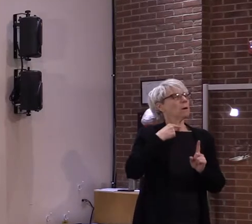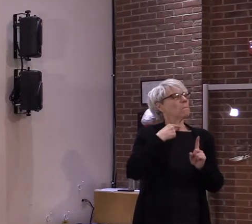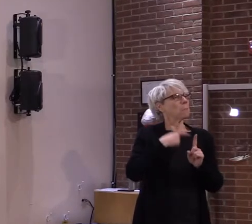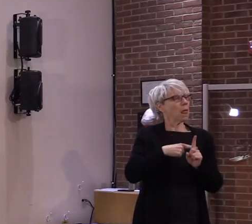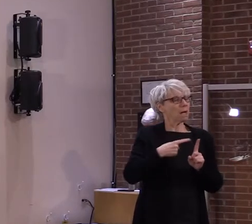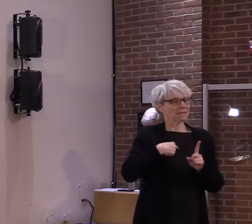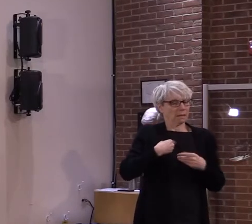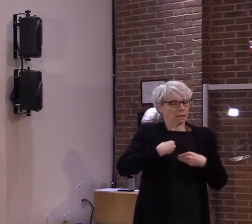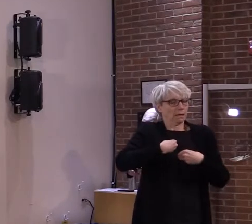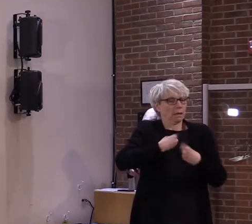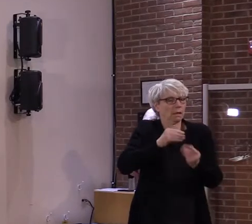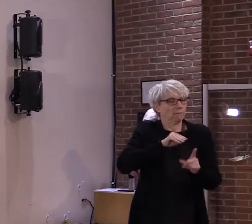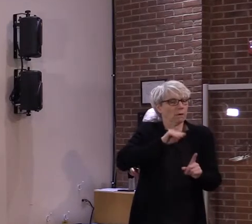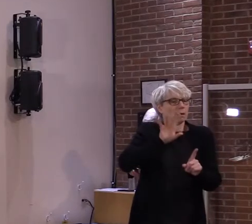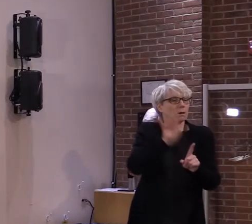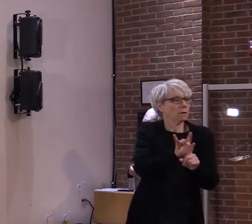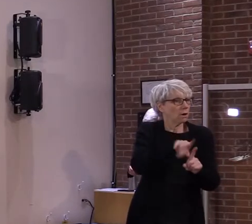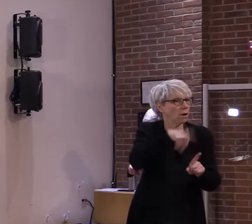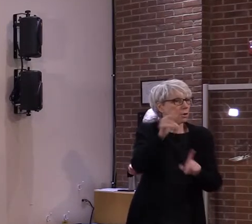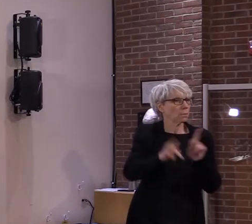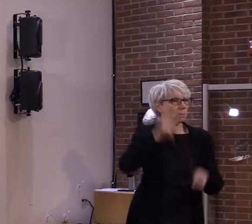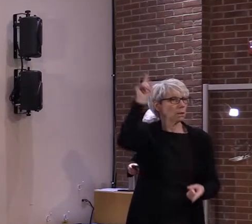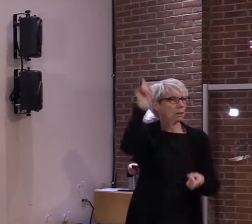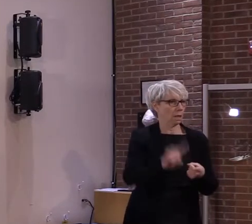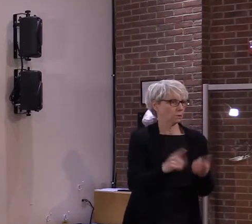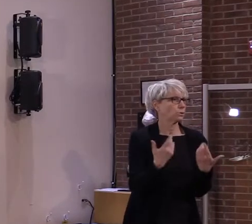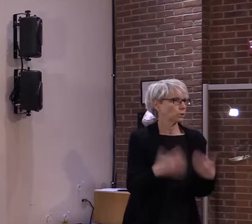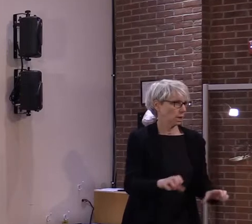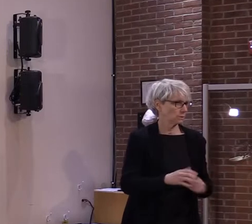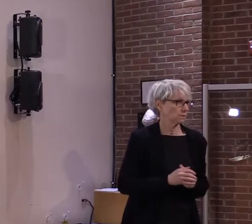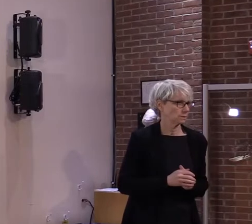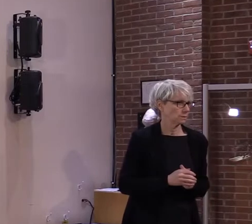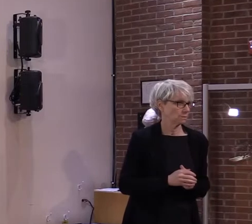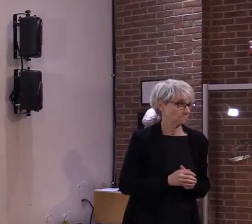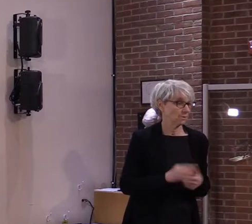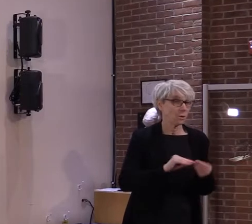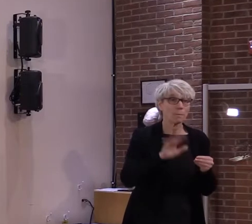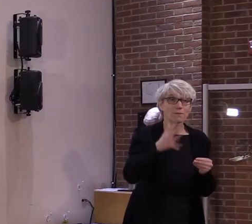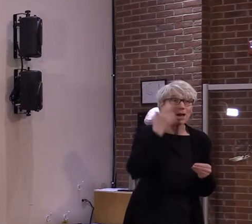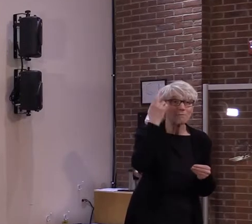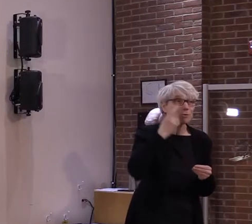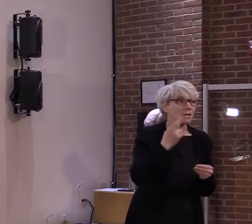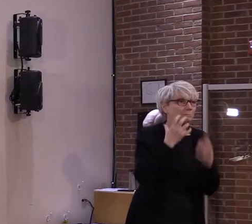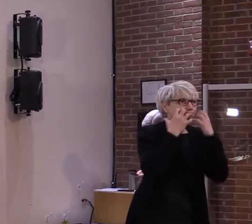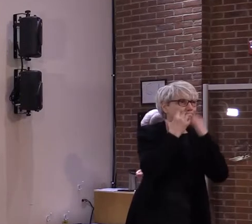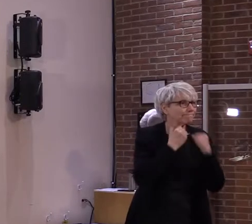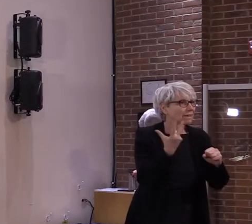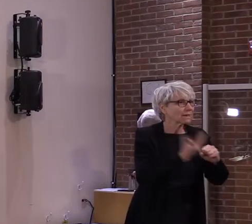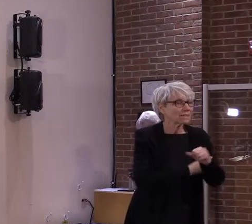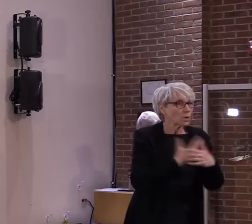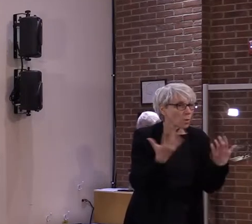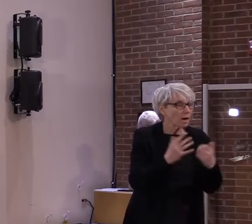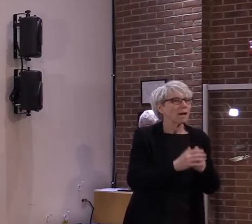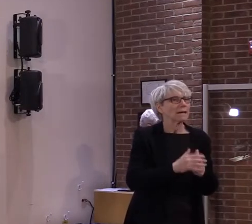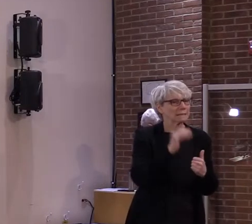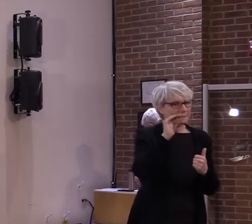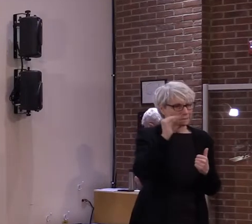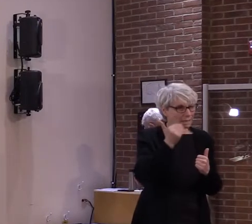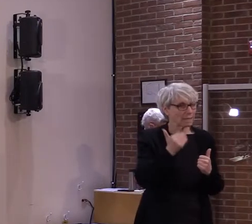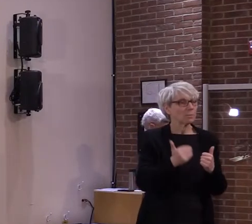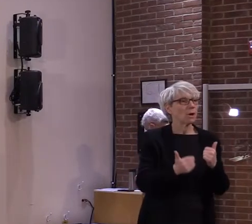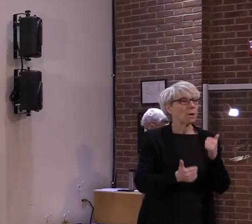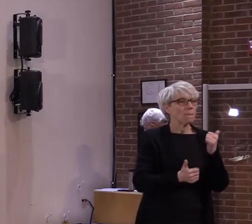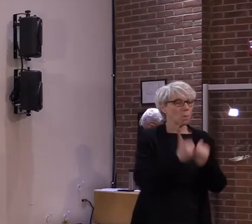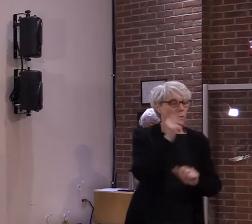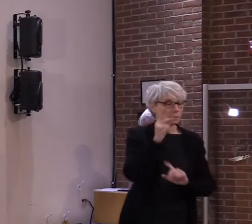vaccine. Five, most of the variant strains so far seem to be handled well in fully vaccinated